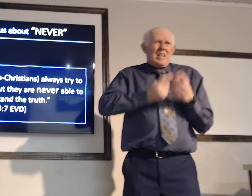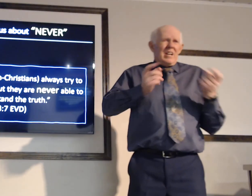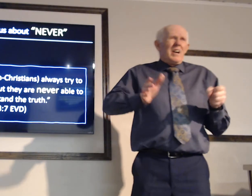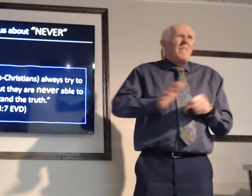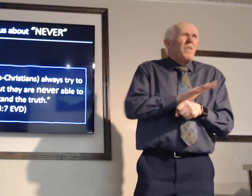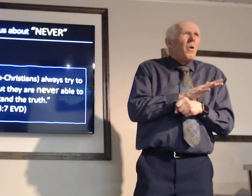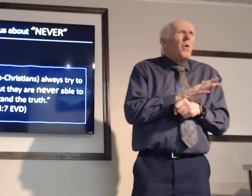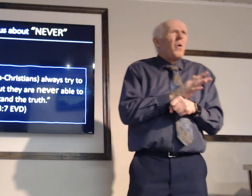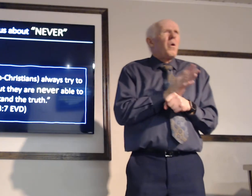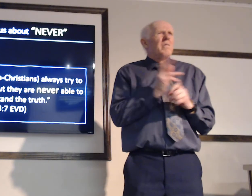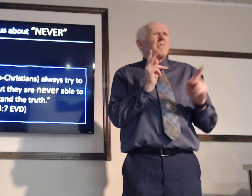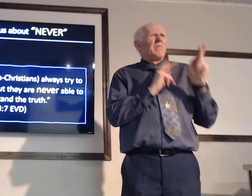the simple people,